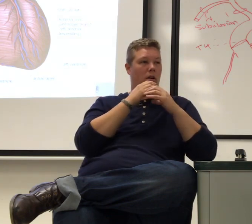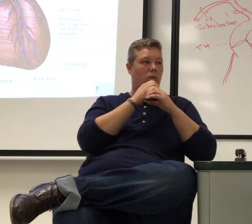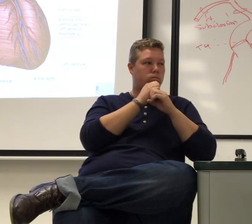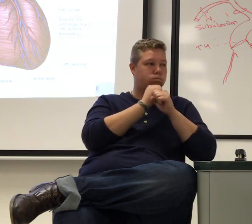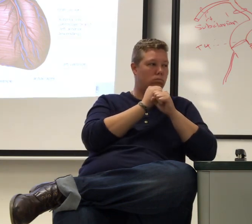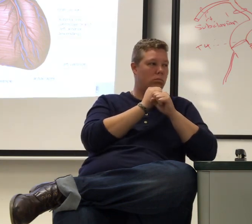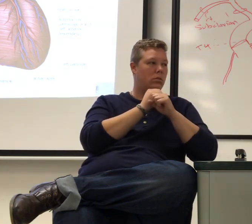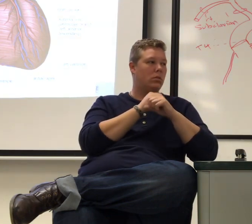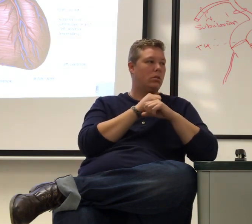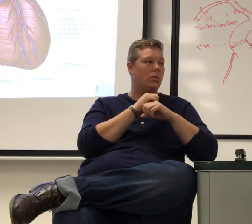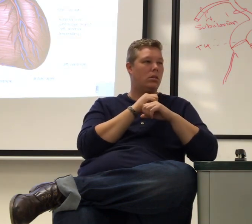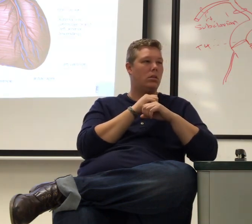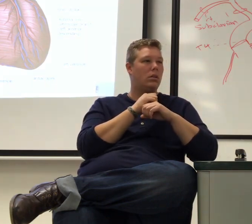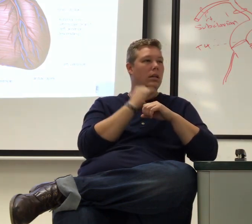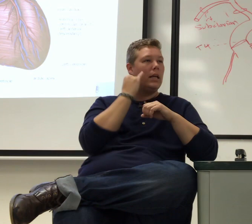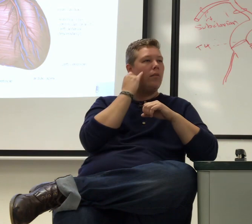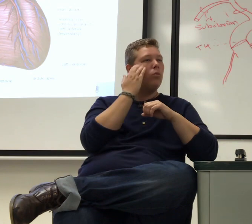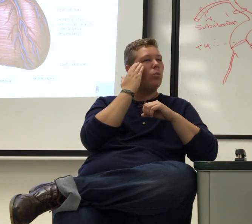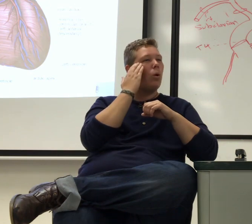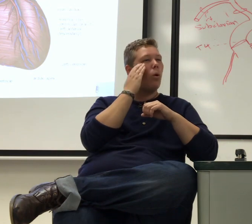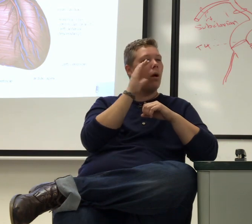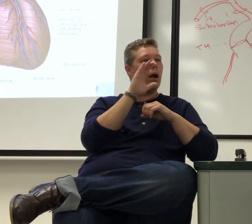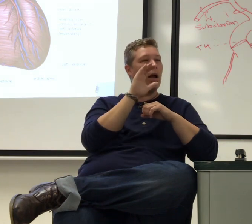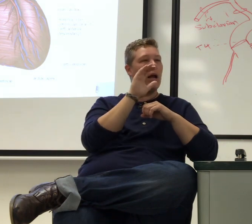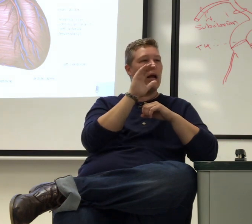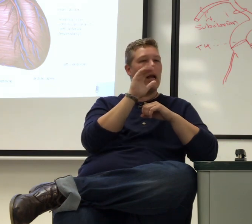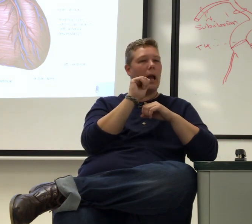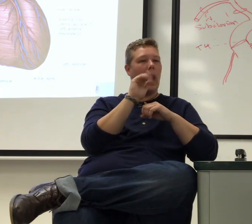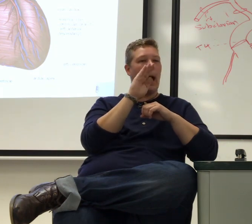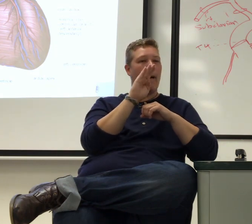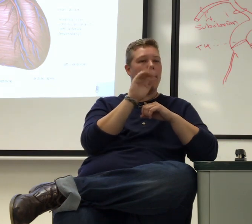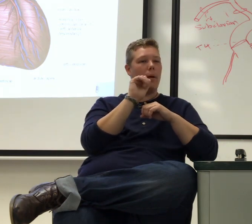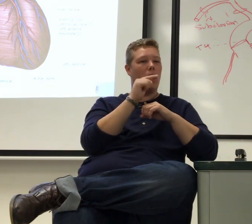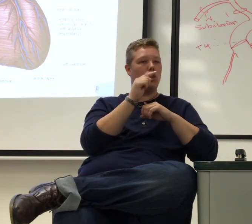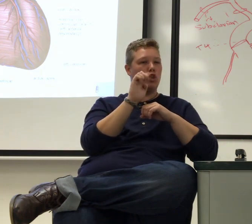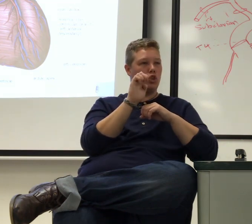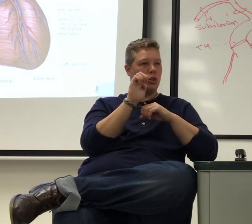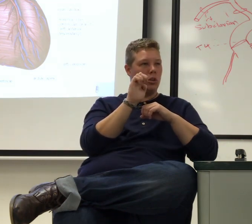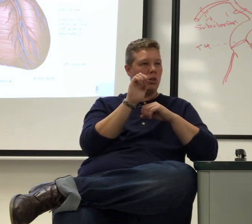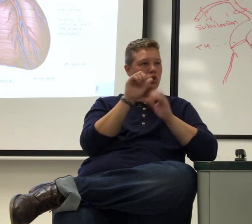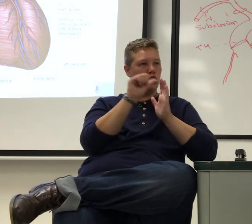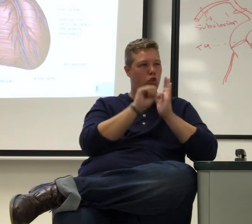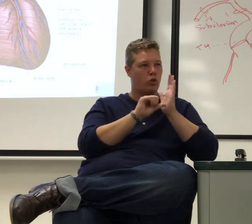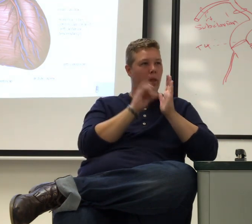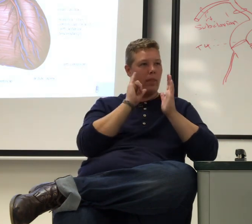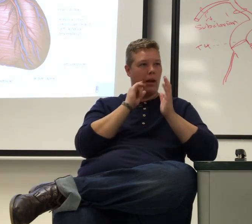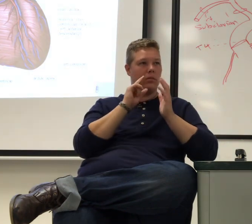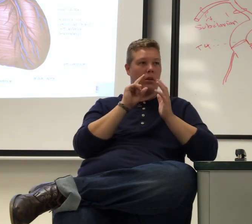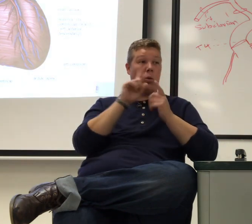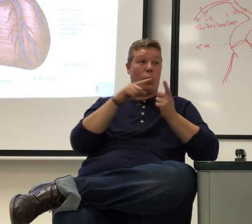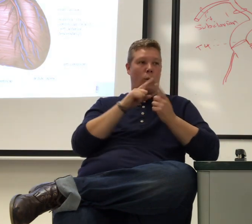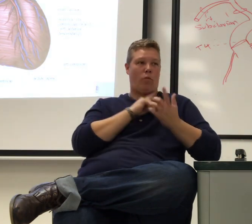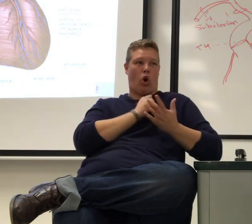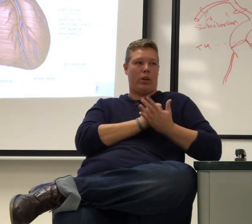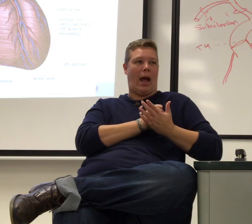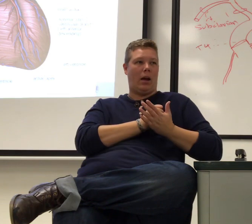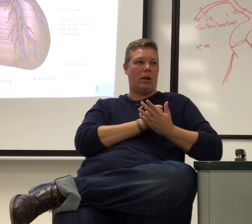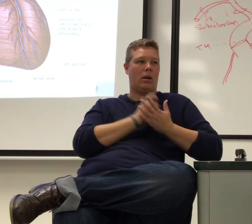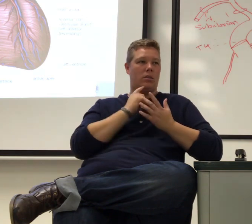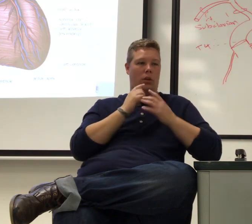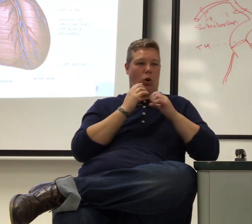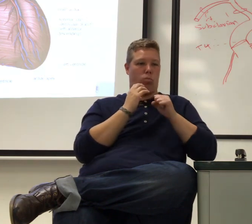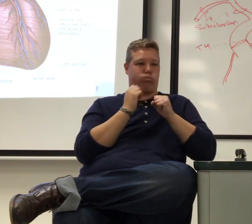of like CABG surgery, coronary artery bypass graft. These are usually the ones they're bypassing if they become clogged.